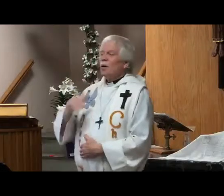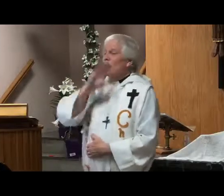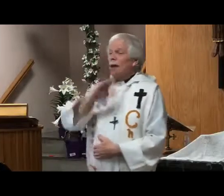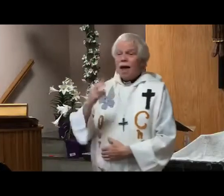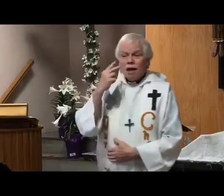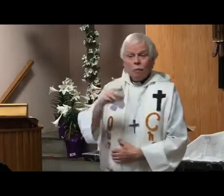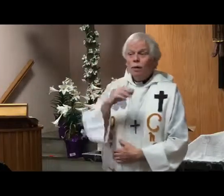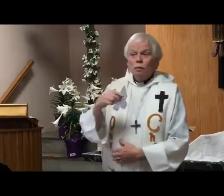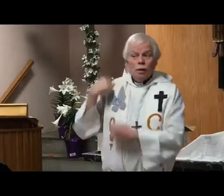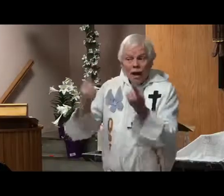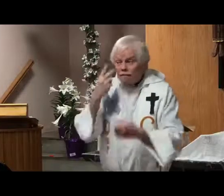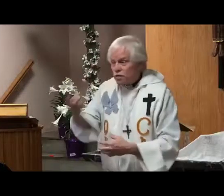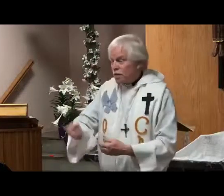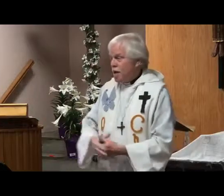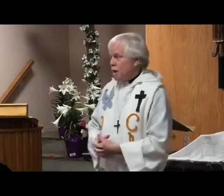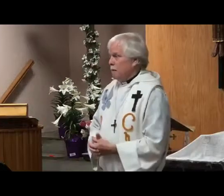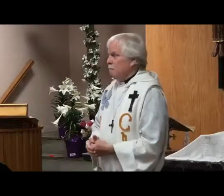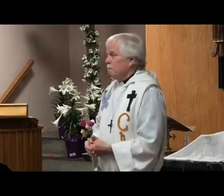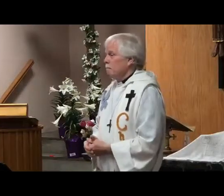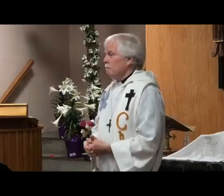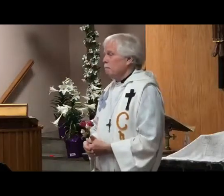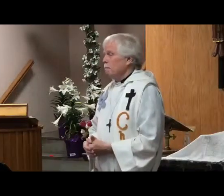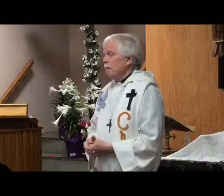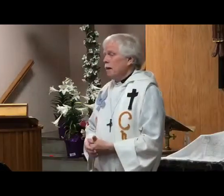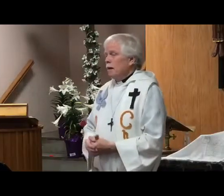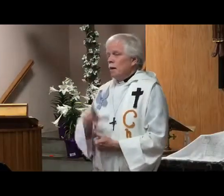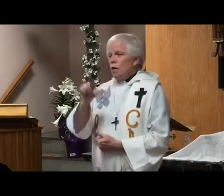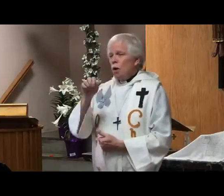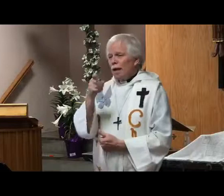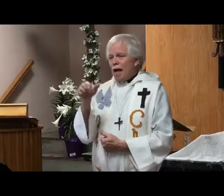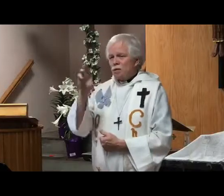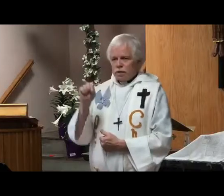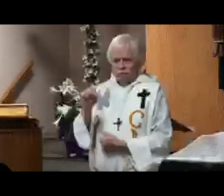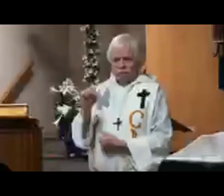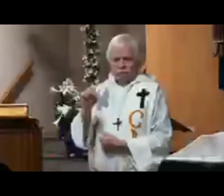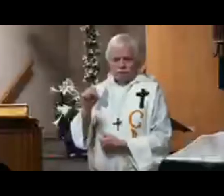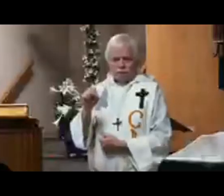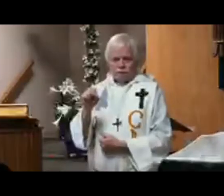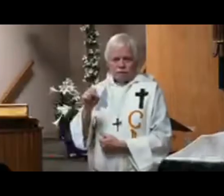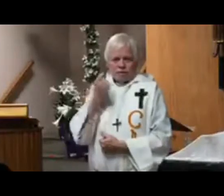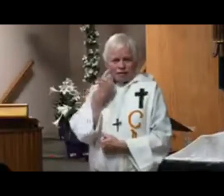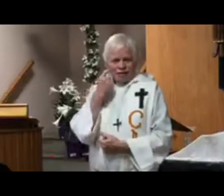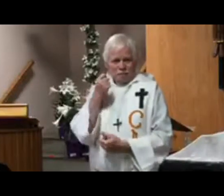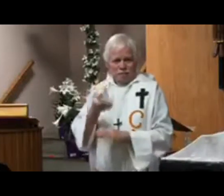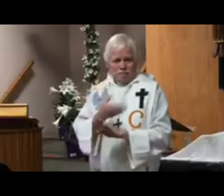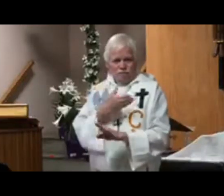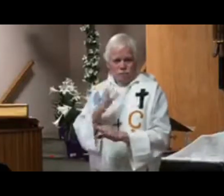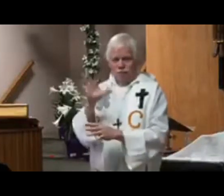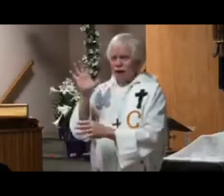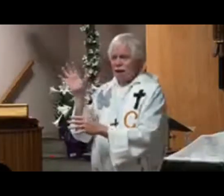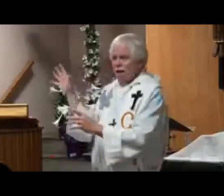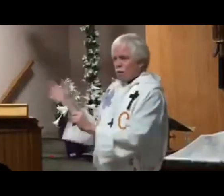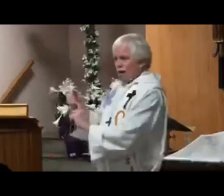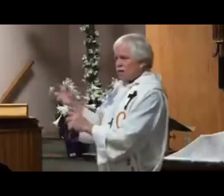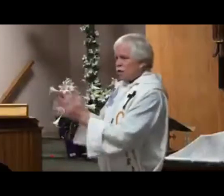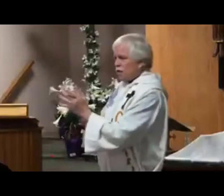I will ever see. You know, Lazarus, just a little bit before